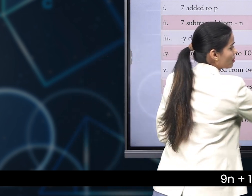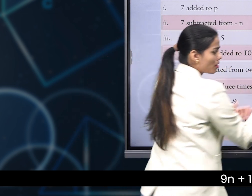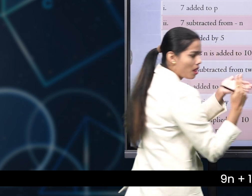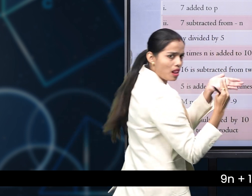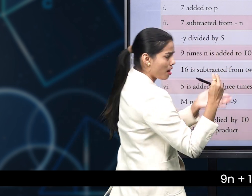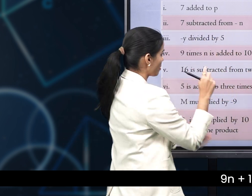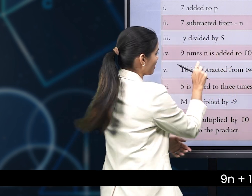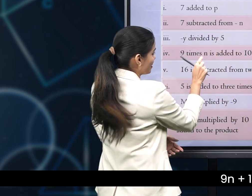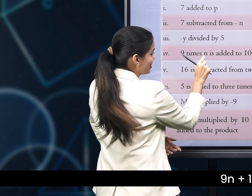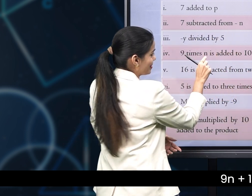9n plus 10.